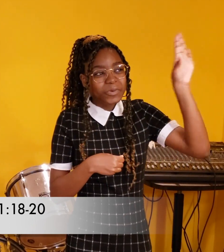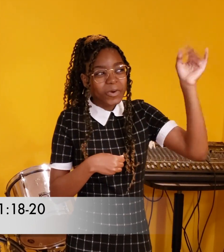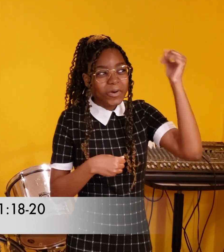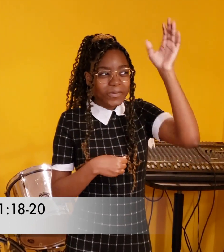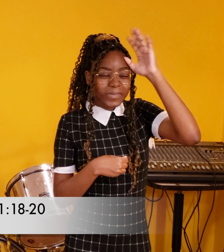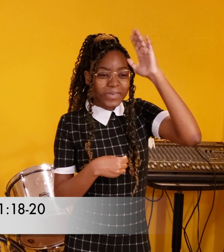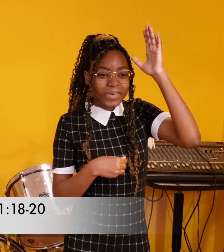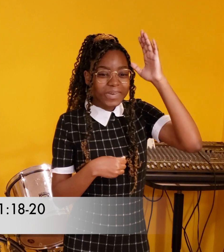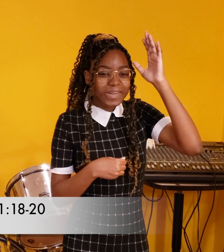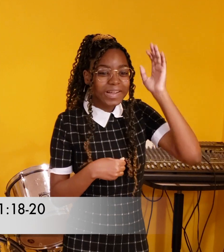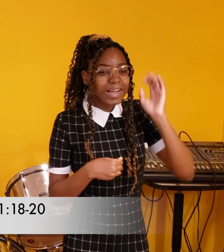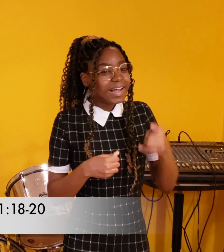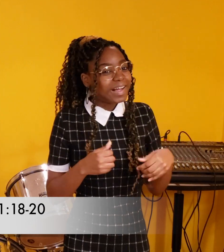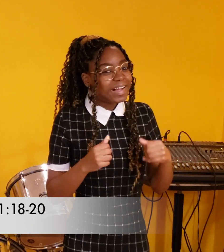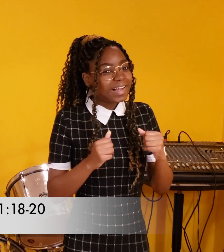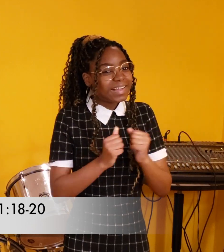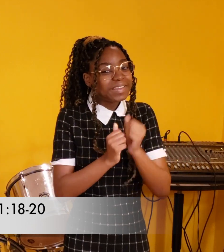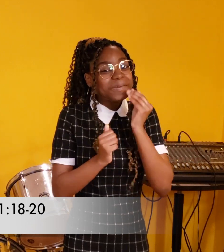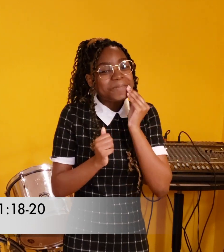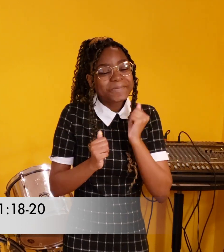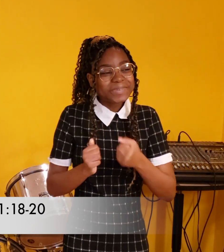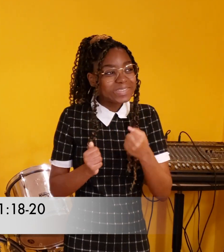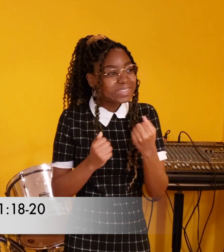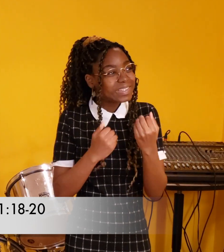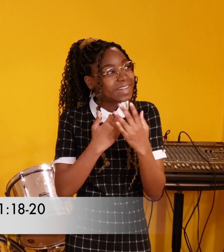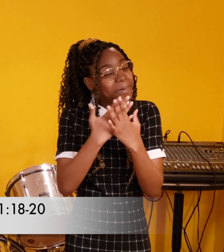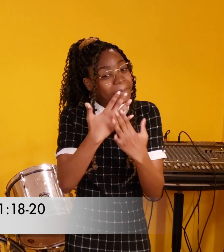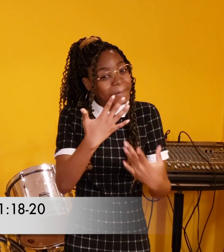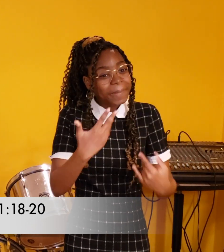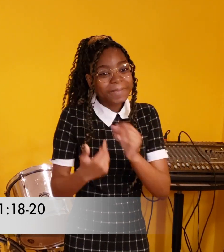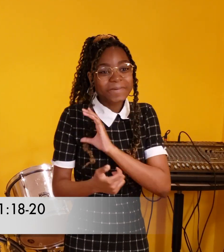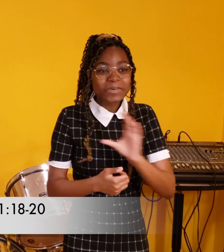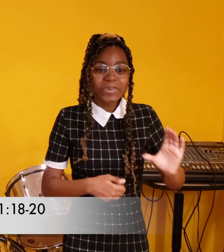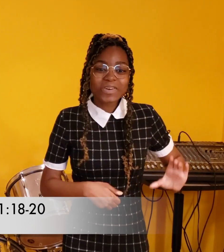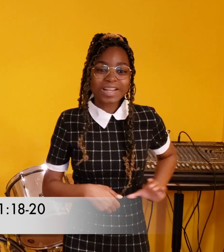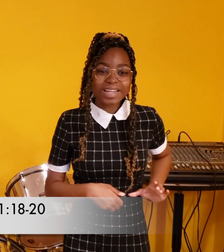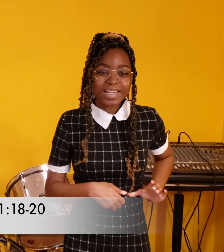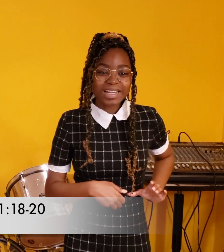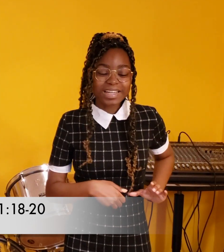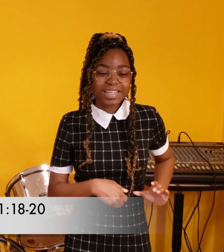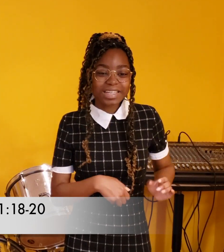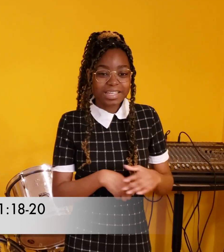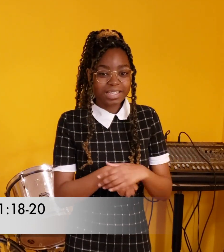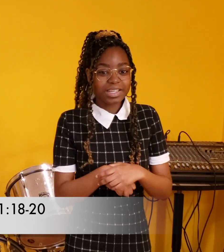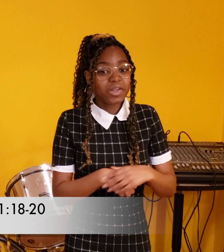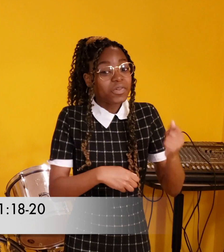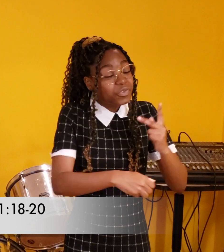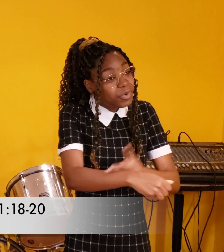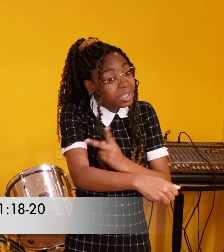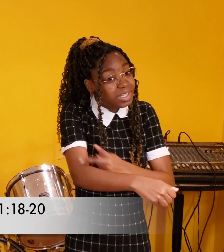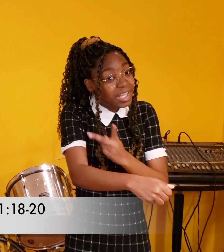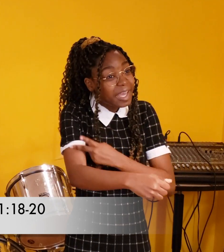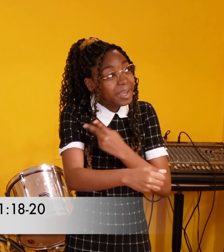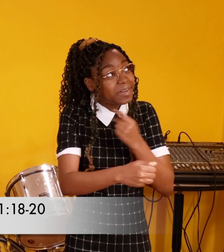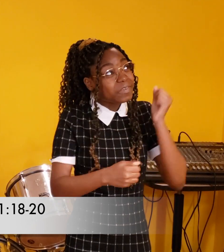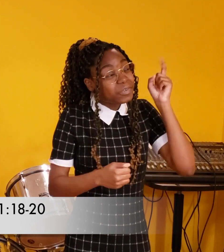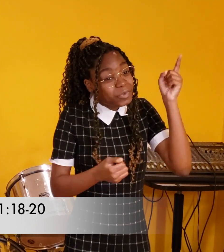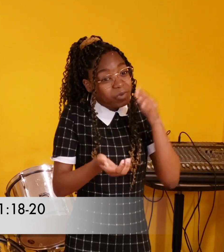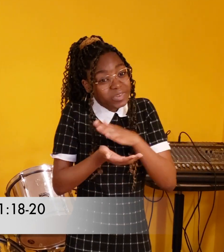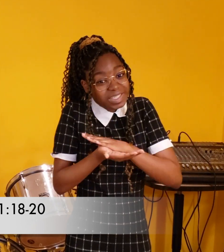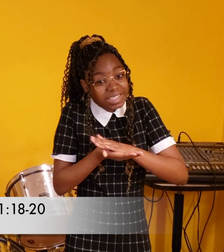of Christ, as of a lamb without blemish and without spot, who verily